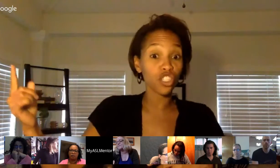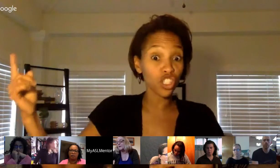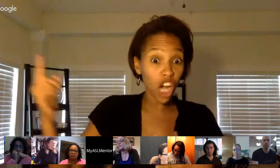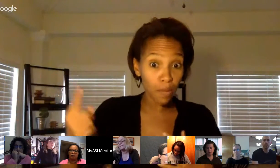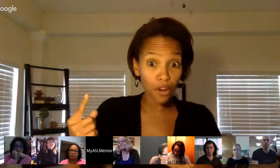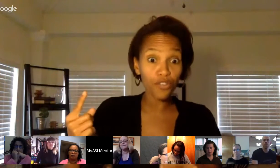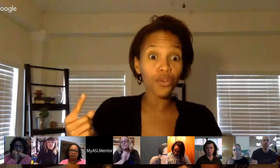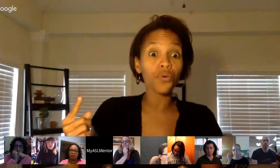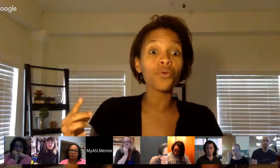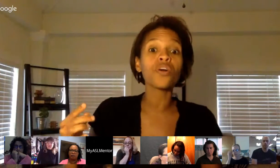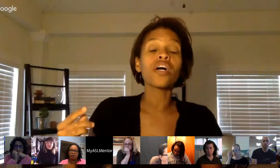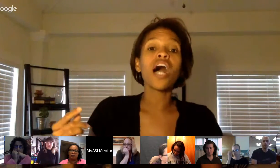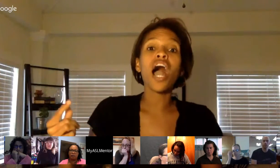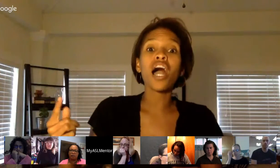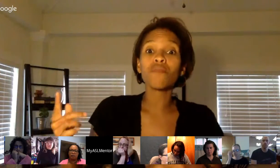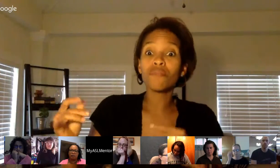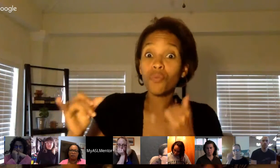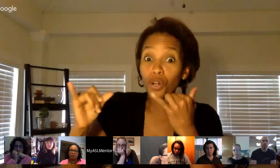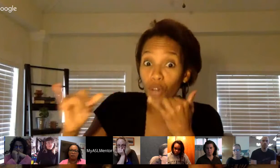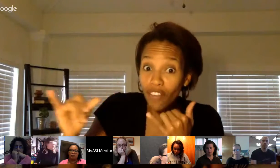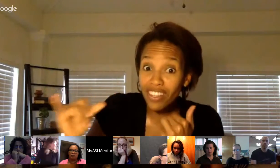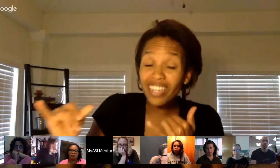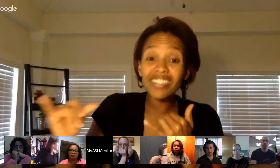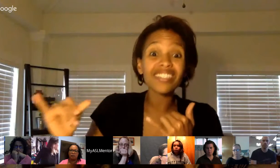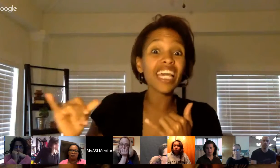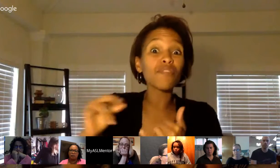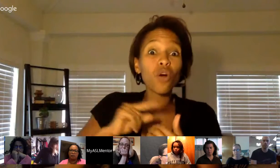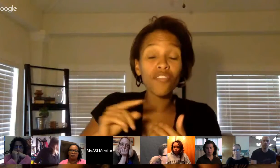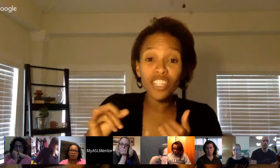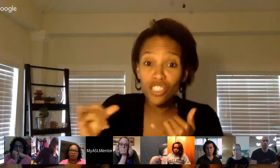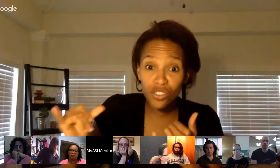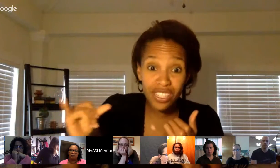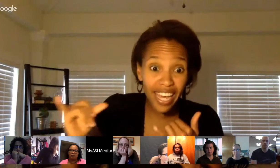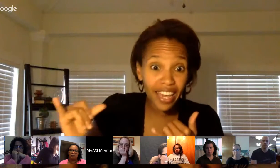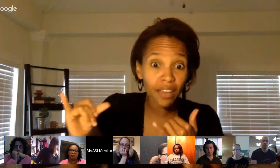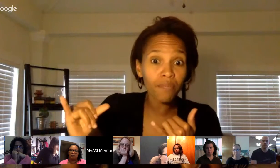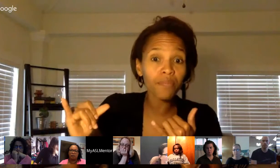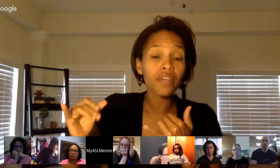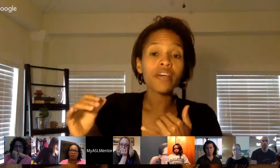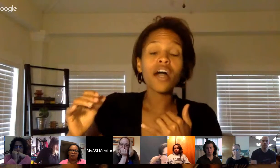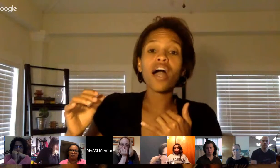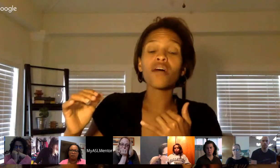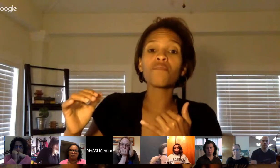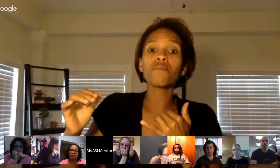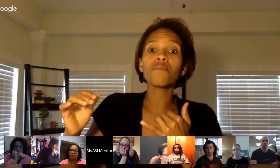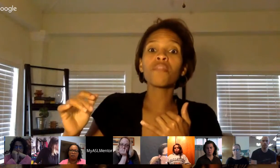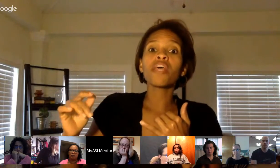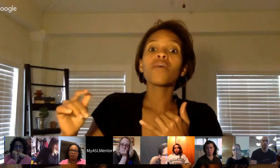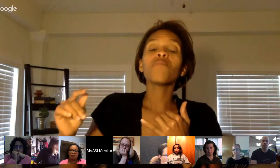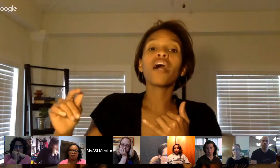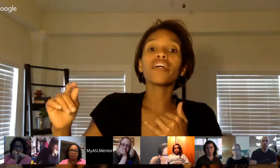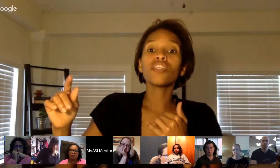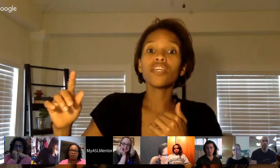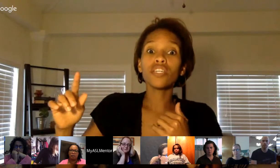but the job interview, where everything's the same, the qualifications are the same, and